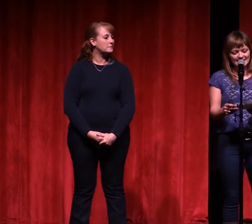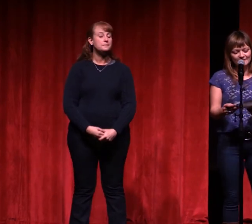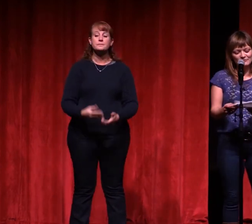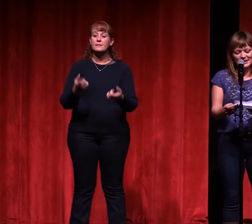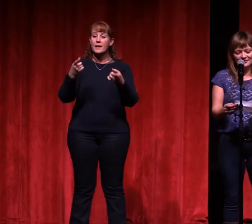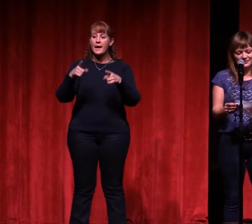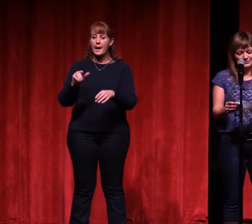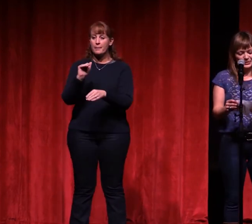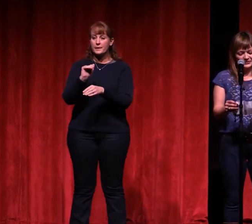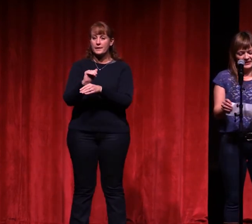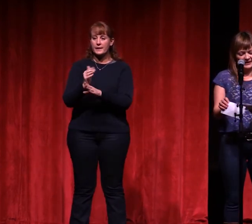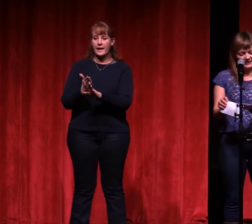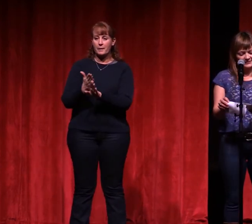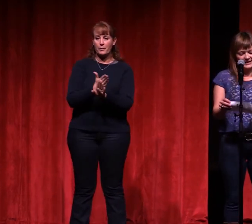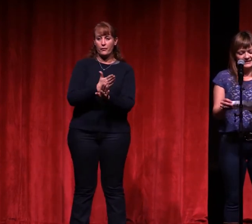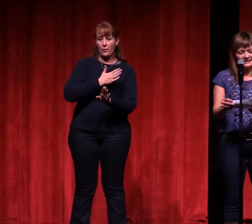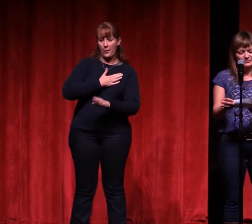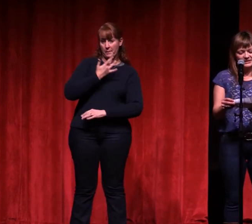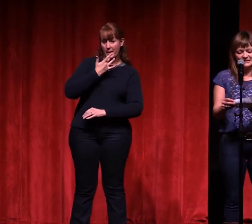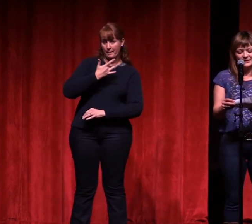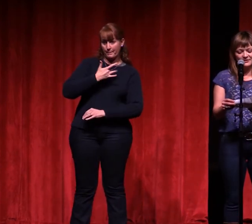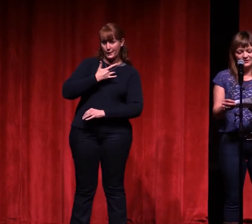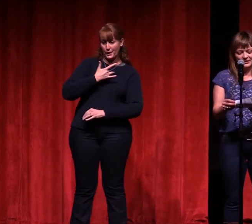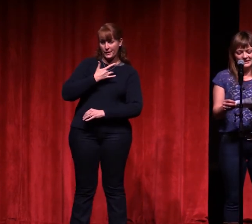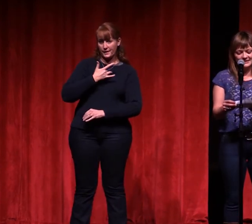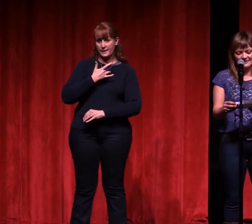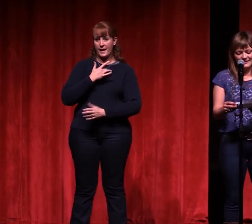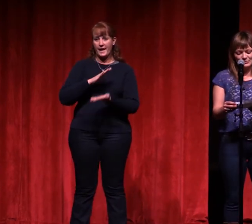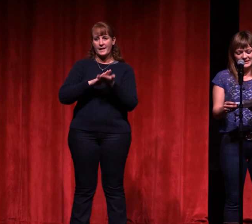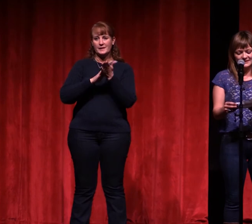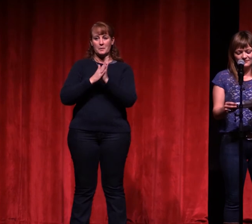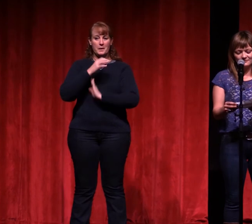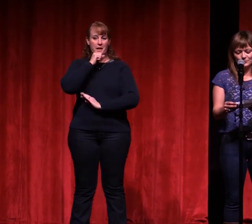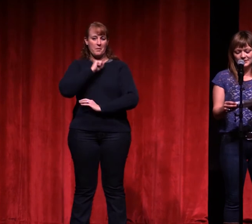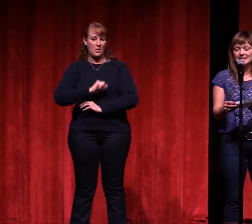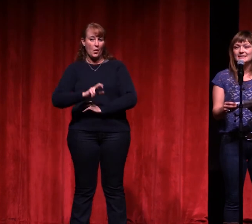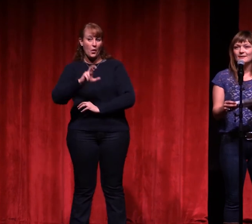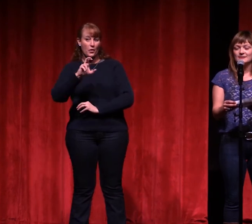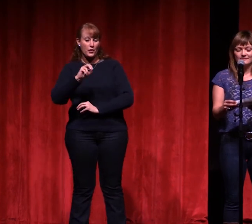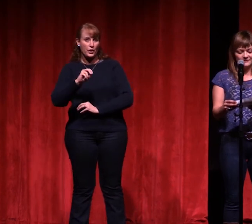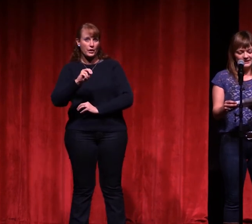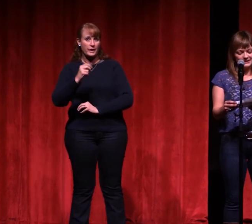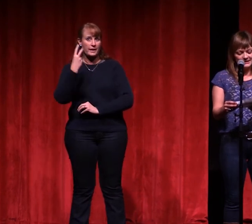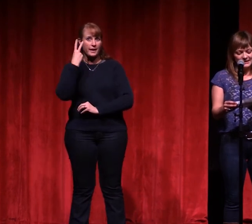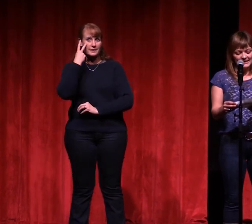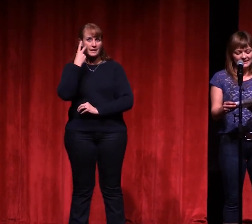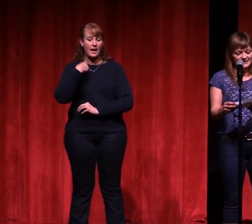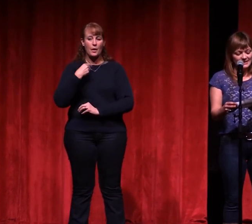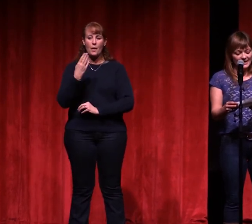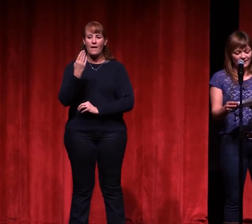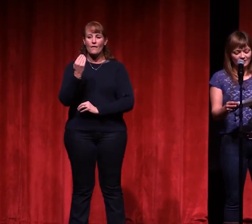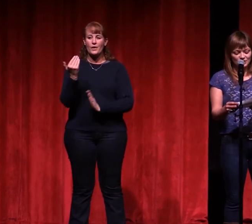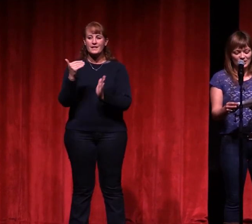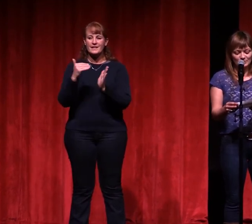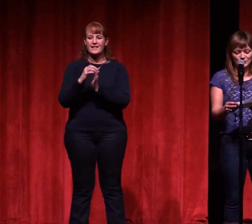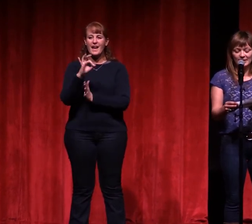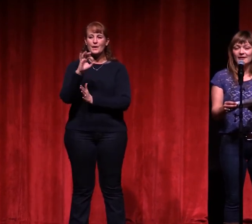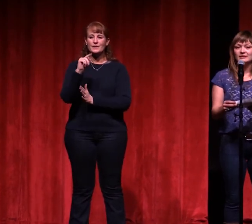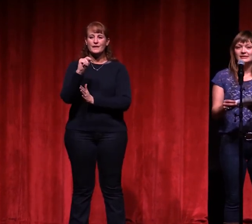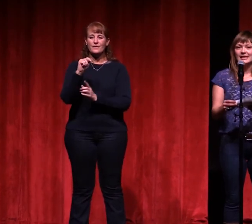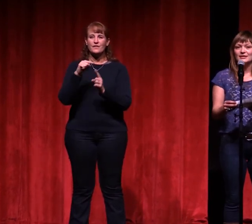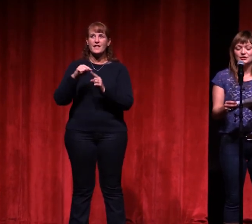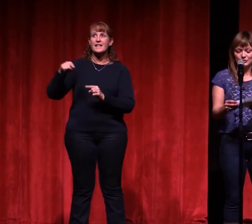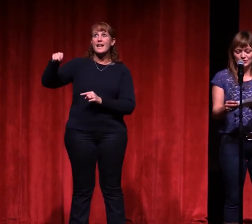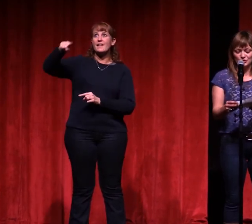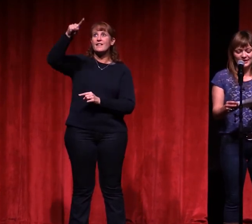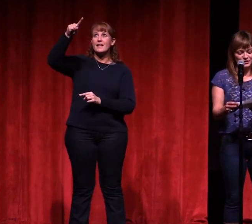It was the eve of my birthday. As I tipped into my 30s, I found myself 14,000 feet in the air, strapped to a